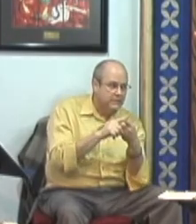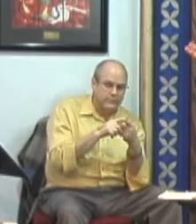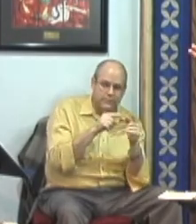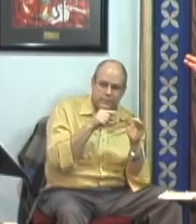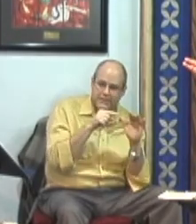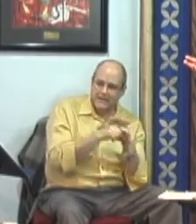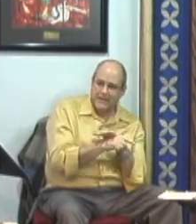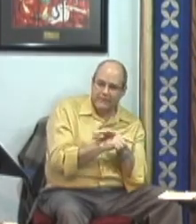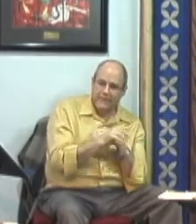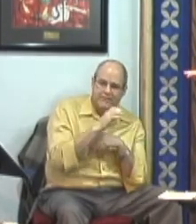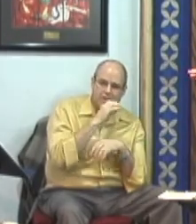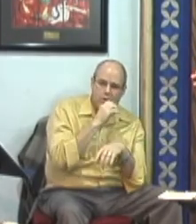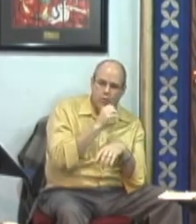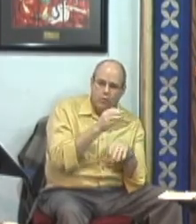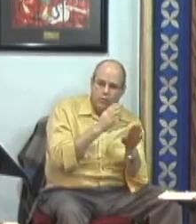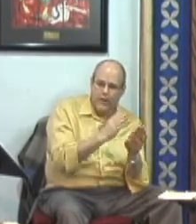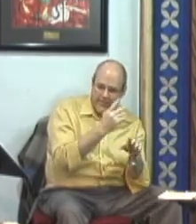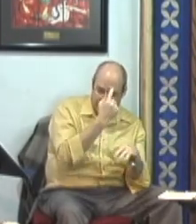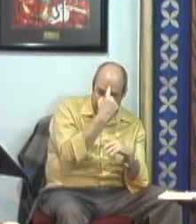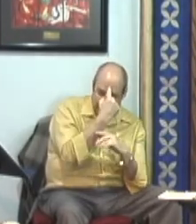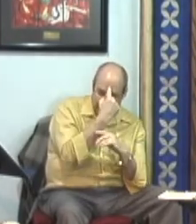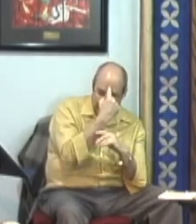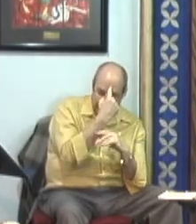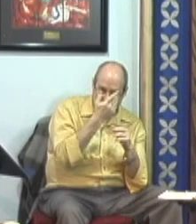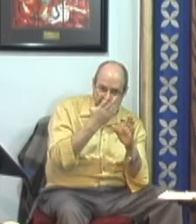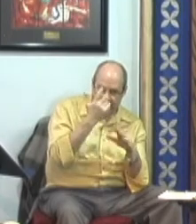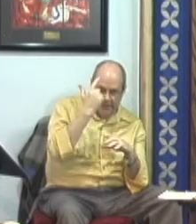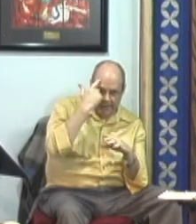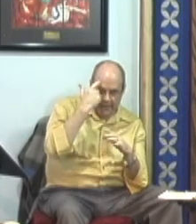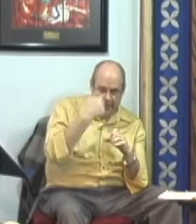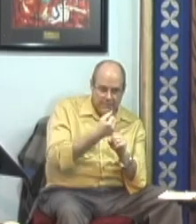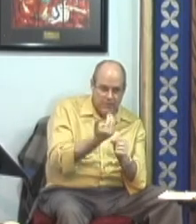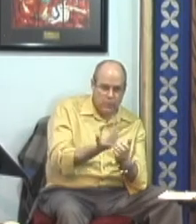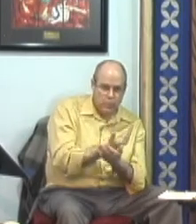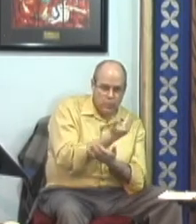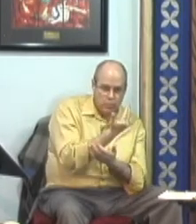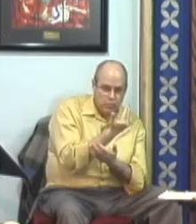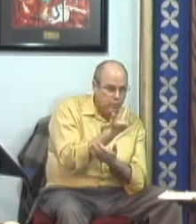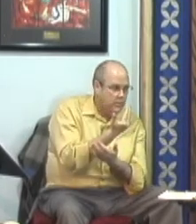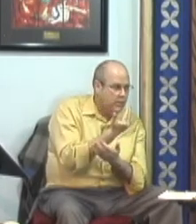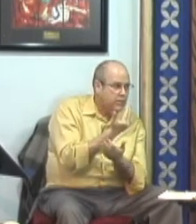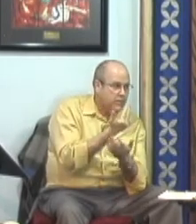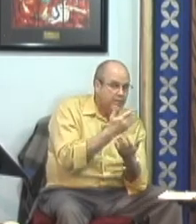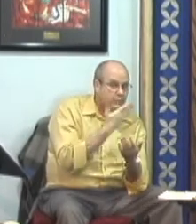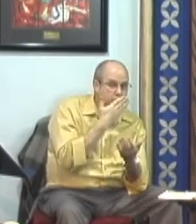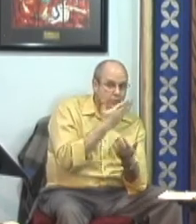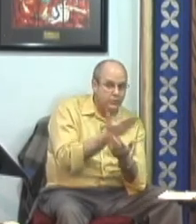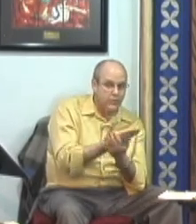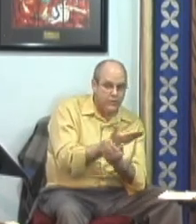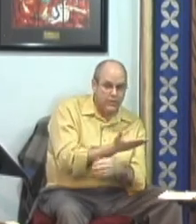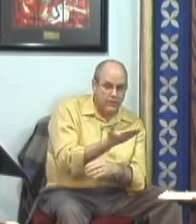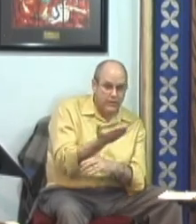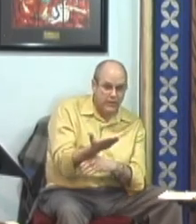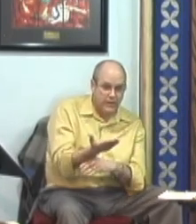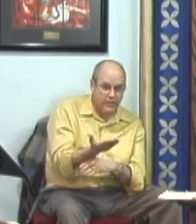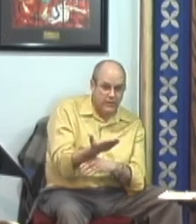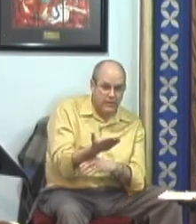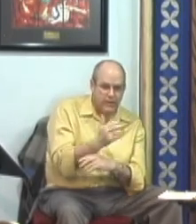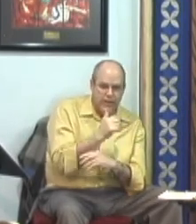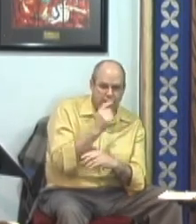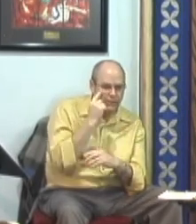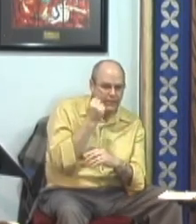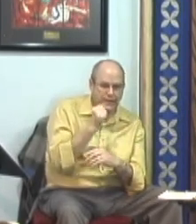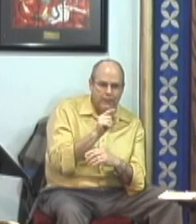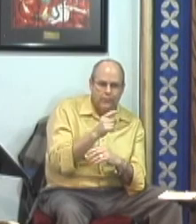sacrifice that old way of thinking, get rid of it, and let our minds be renewed, which is really a good thing. I don't think anybody would not want to do that,